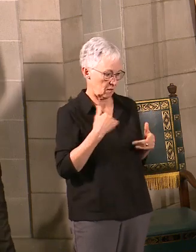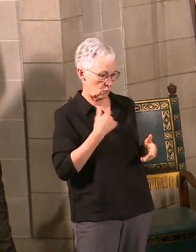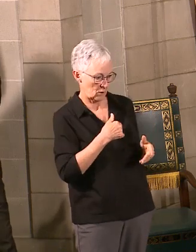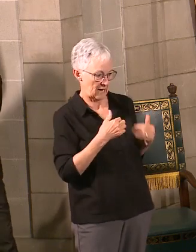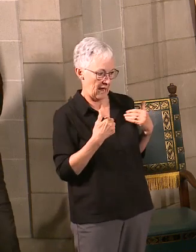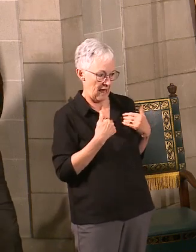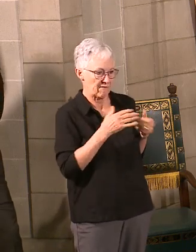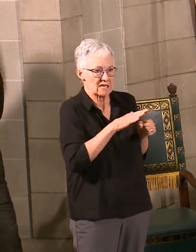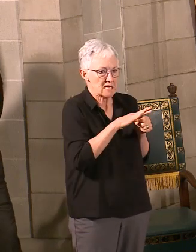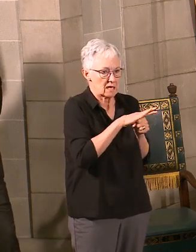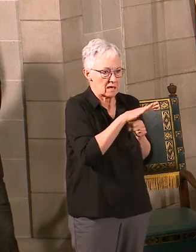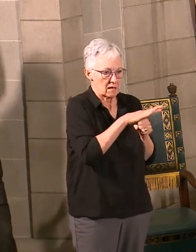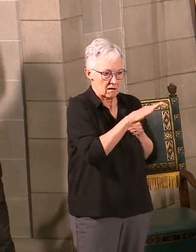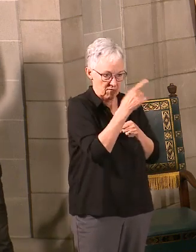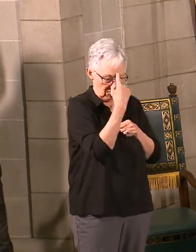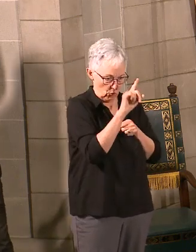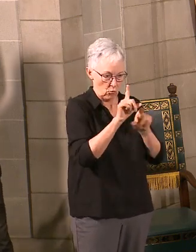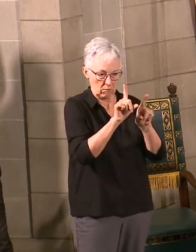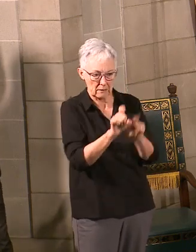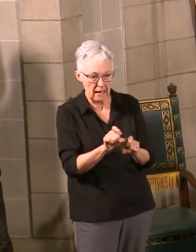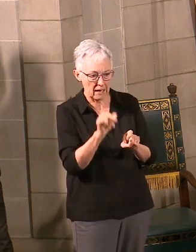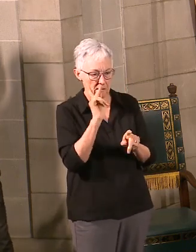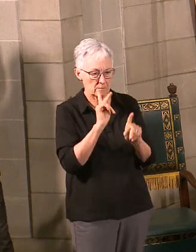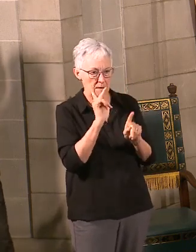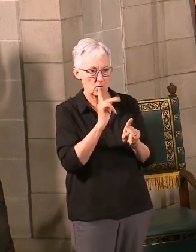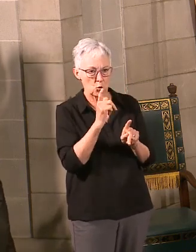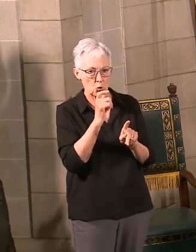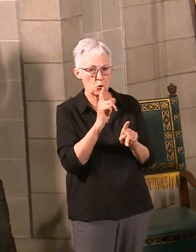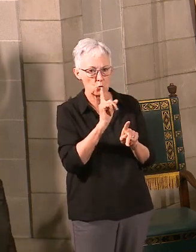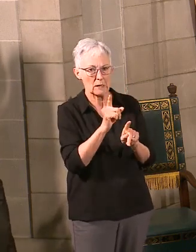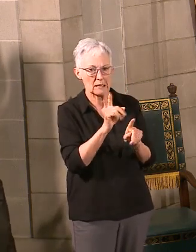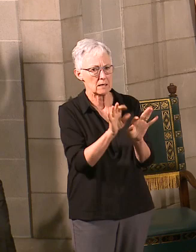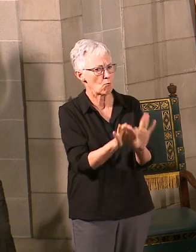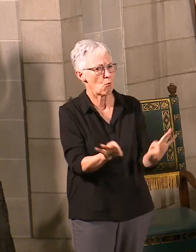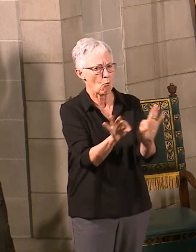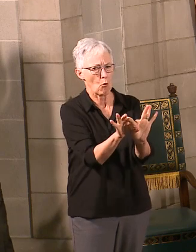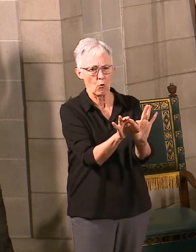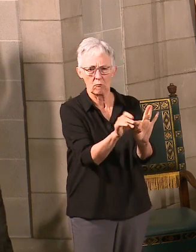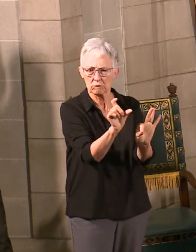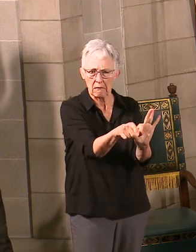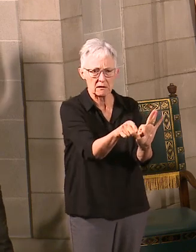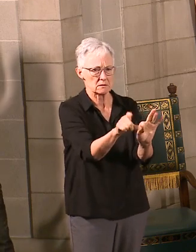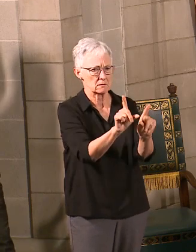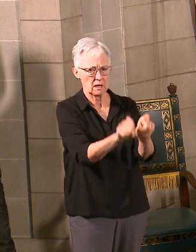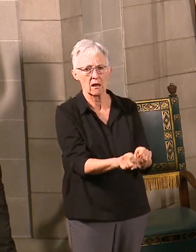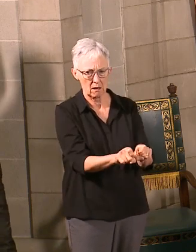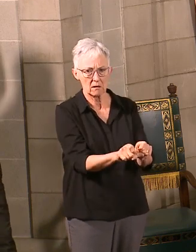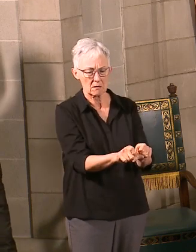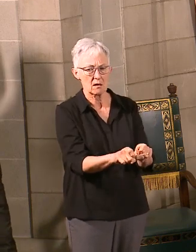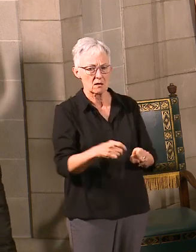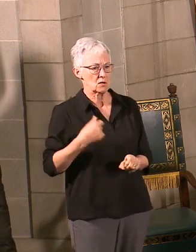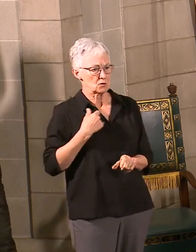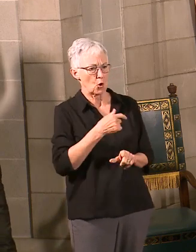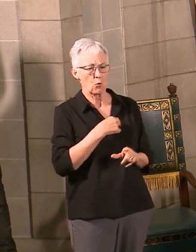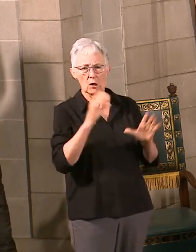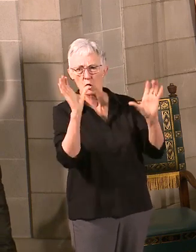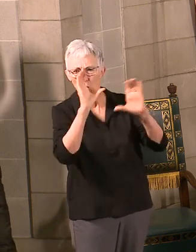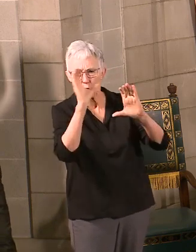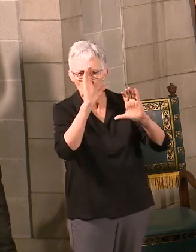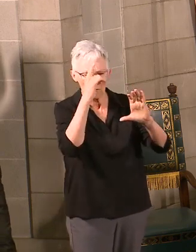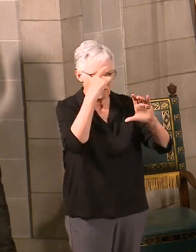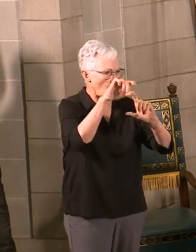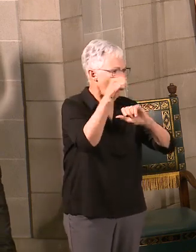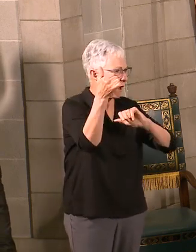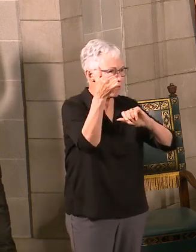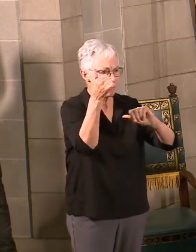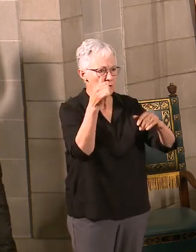high priority people. And we are looking to be able to take up the amount of testing. We've got a number of different channels we're pursuing that through right now. Nothing I can